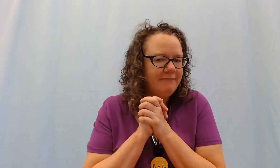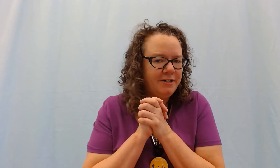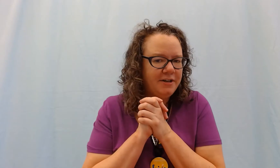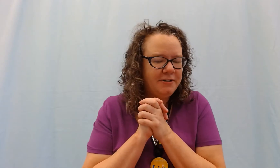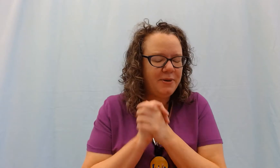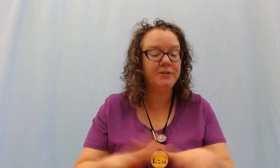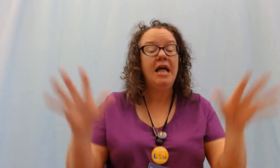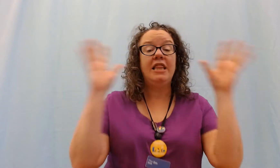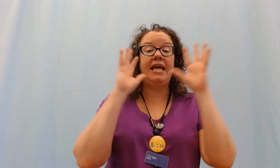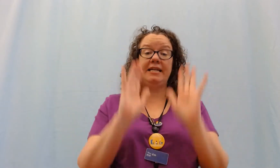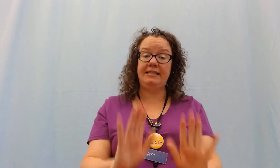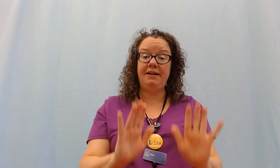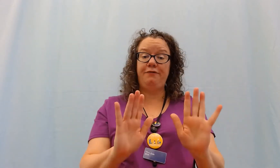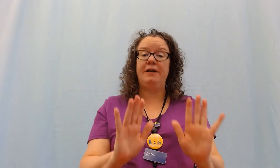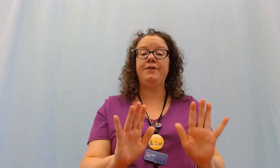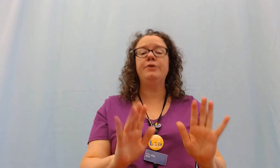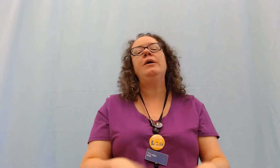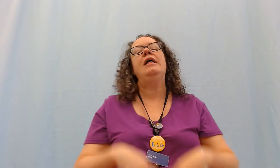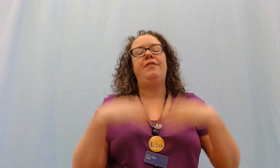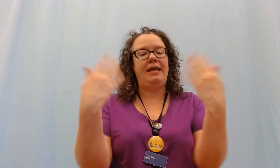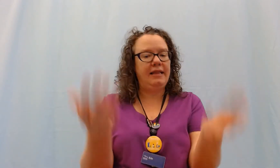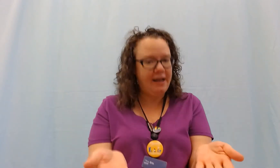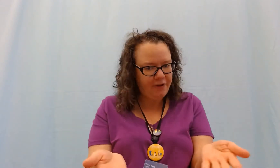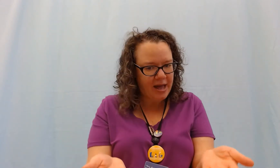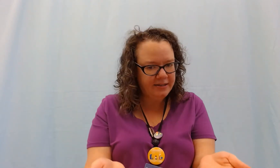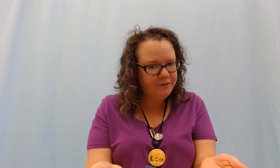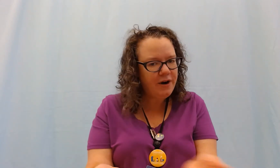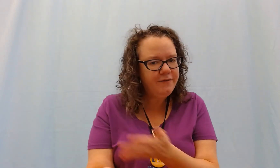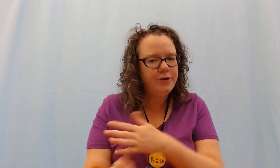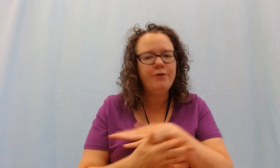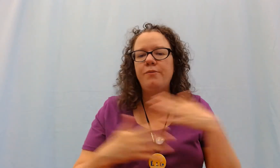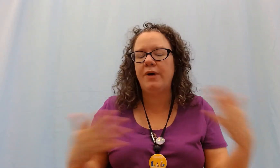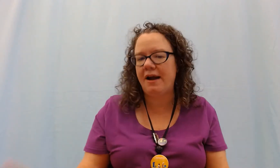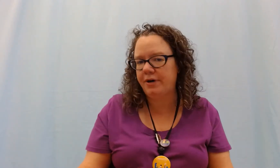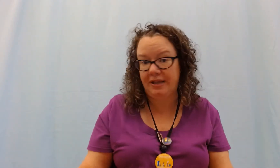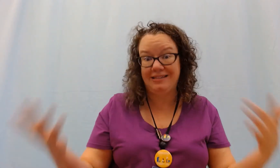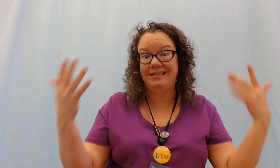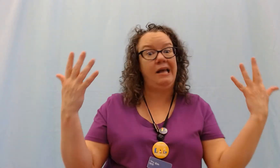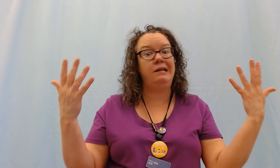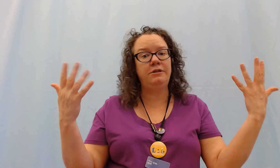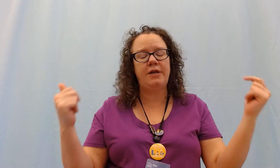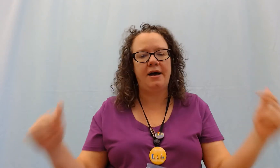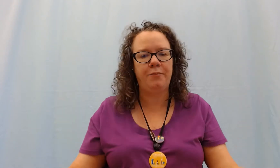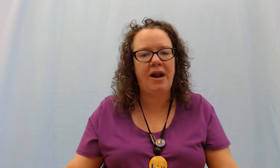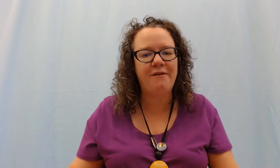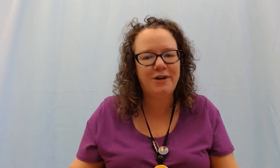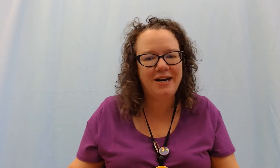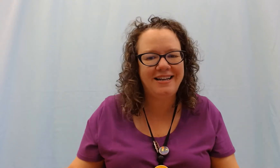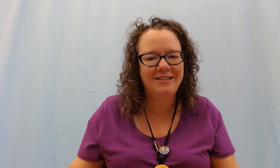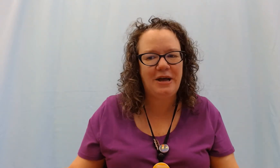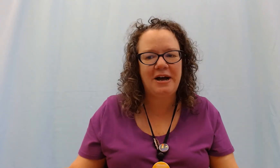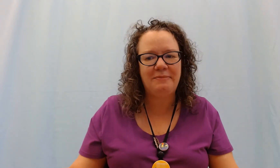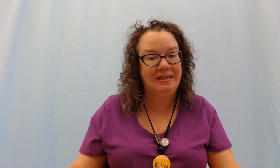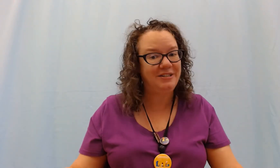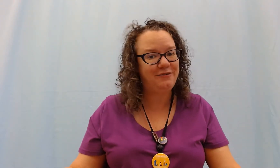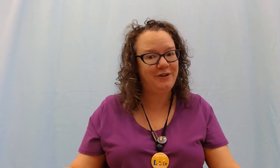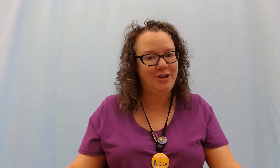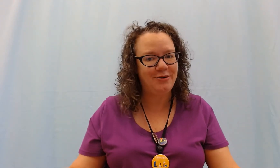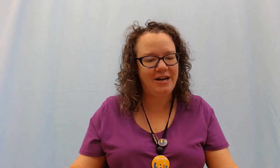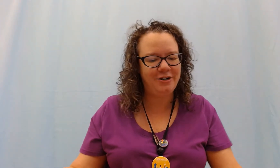here's how this one goes. They can sit in front of you, they can lay on their backs in front of you, whatever, they can stand, whatever is best for you and your